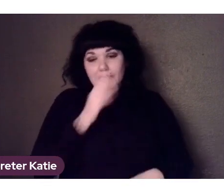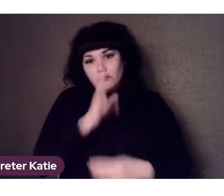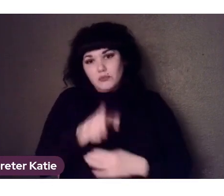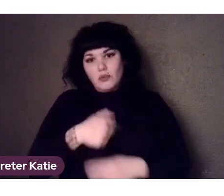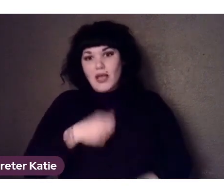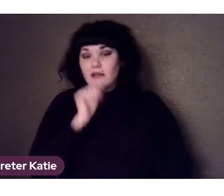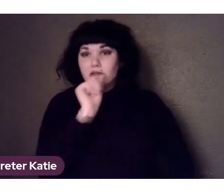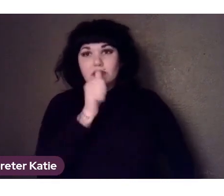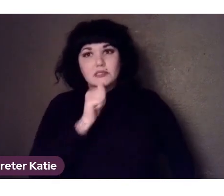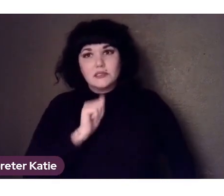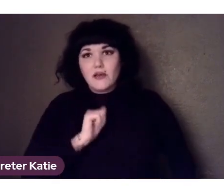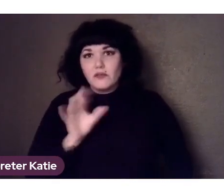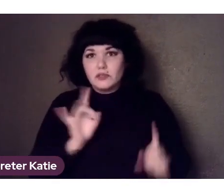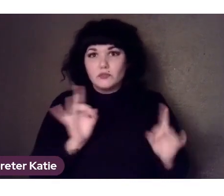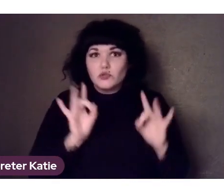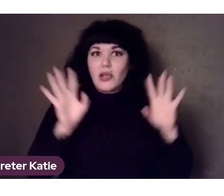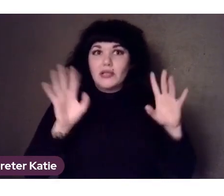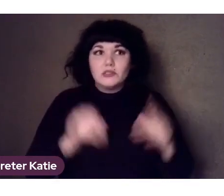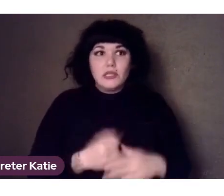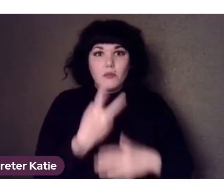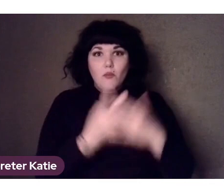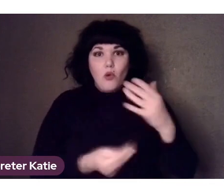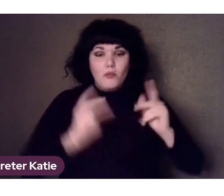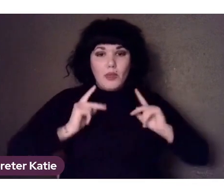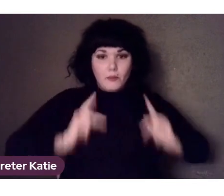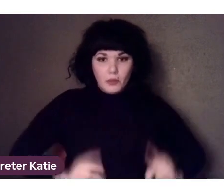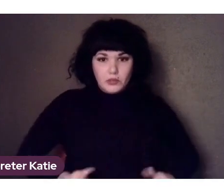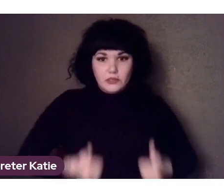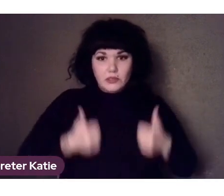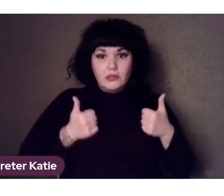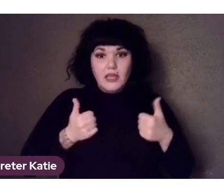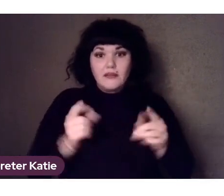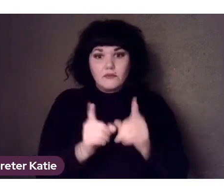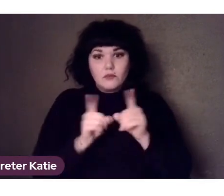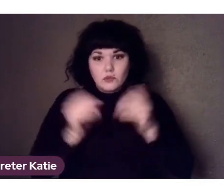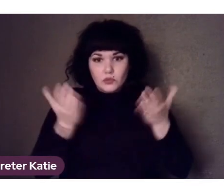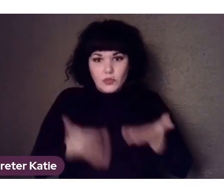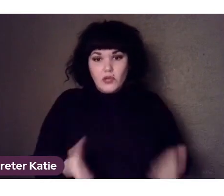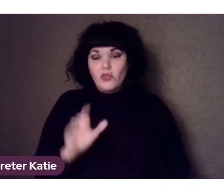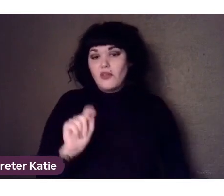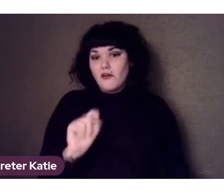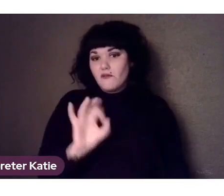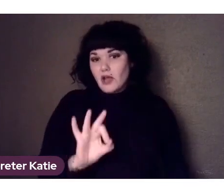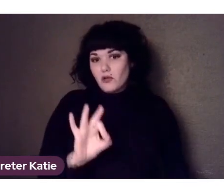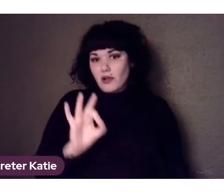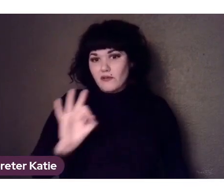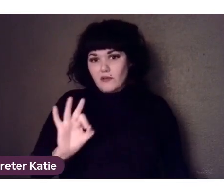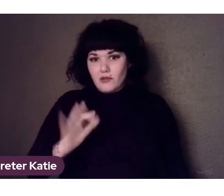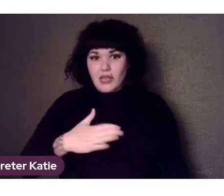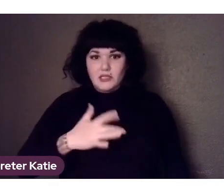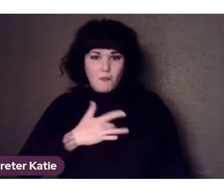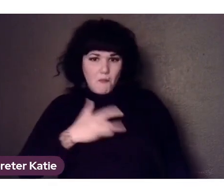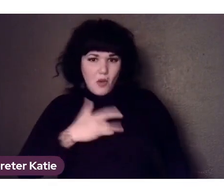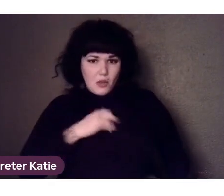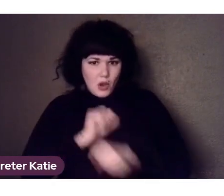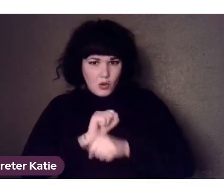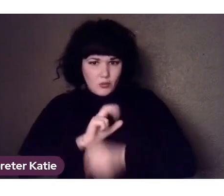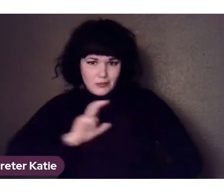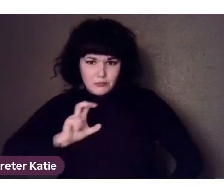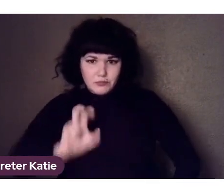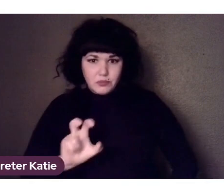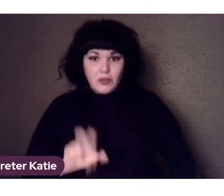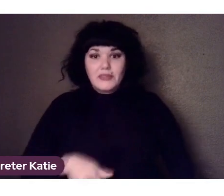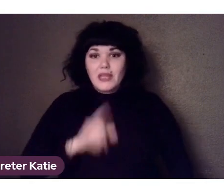some tragedies, both in my personal life and here at the Firecracker Foundation, my heart work, that triggered